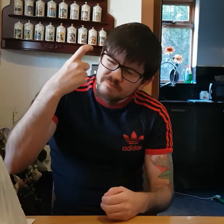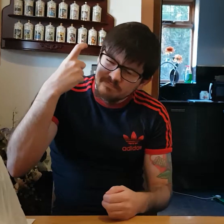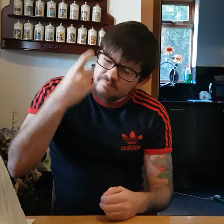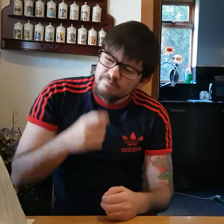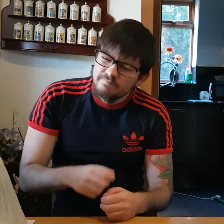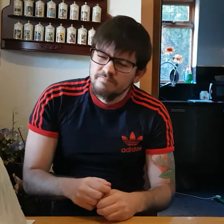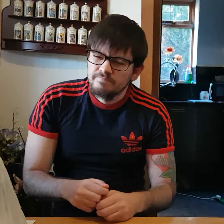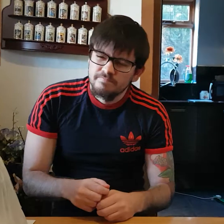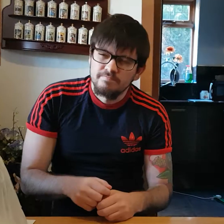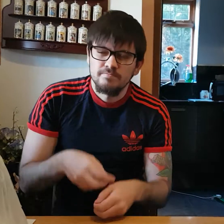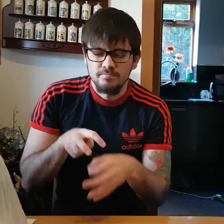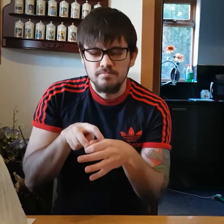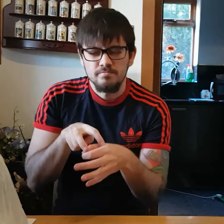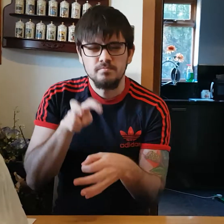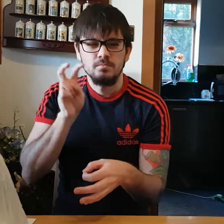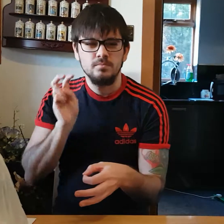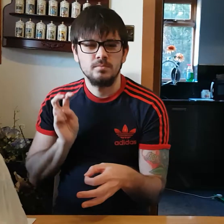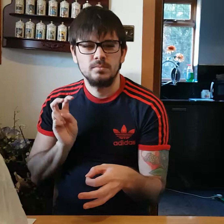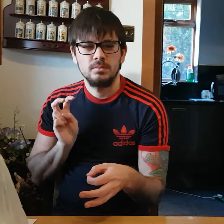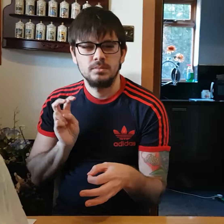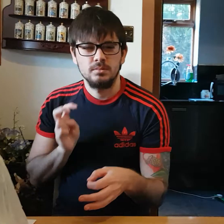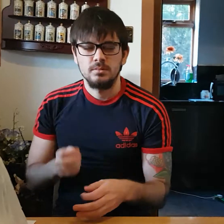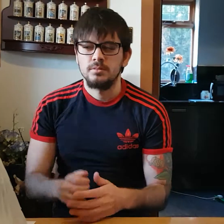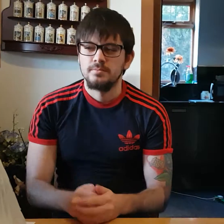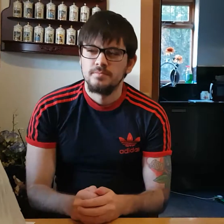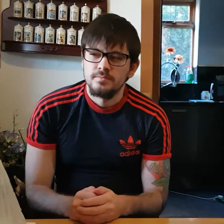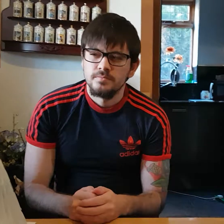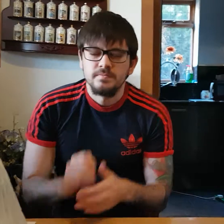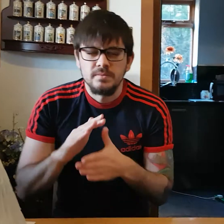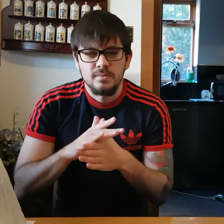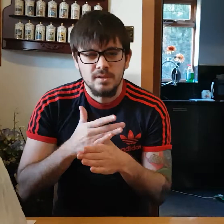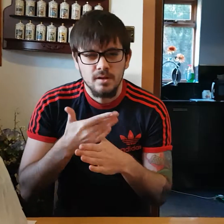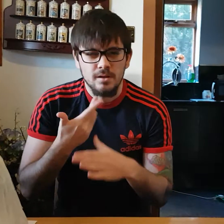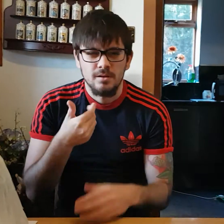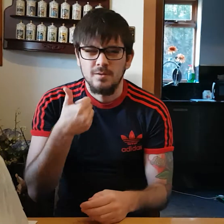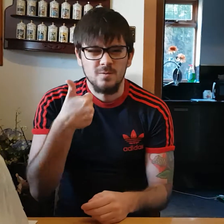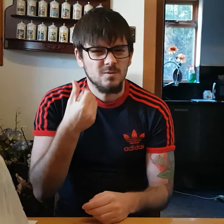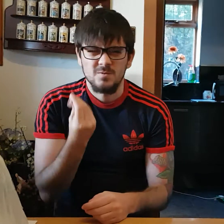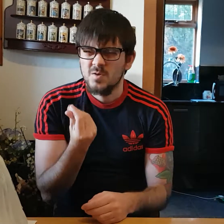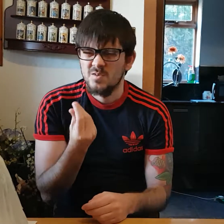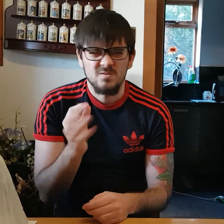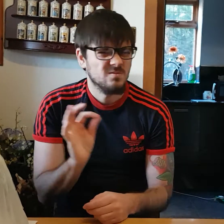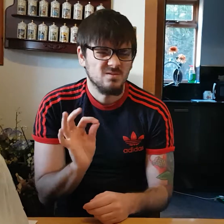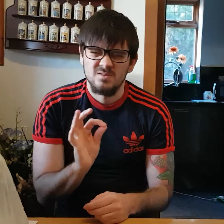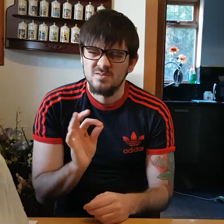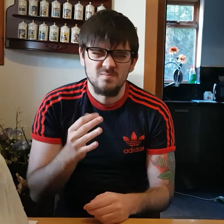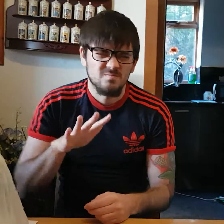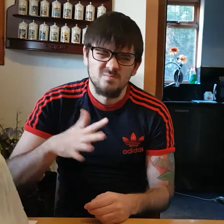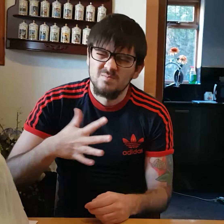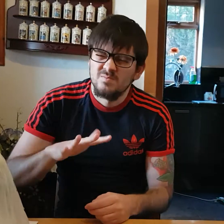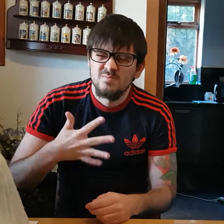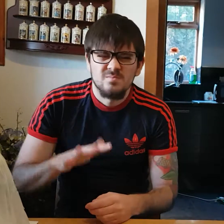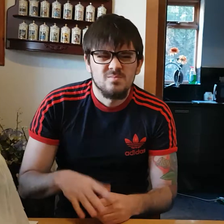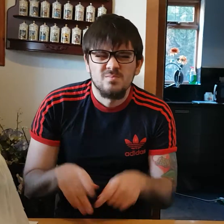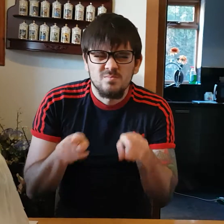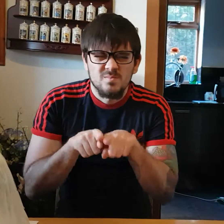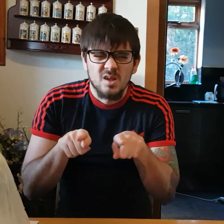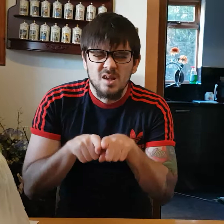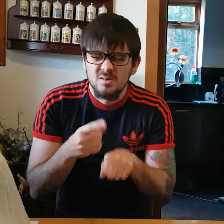As time went on, I started to think to myself about it, and I did pull out from the job because the money was not very